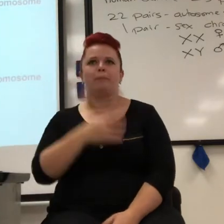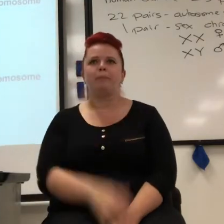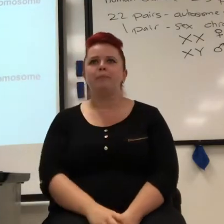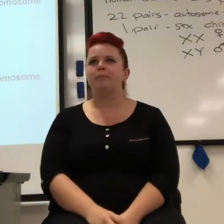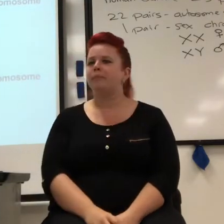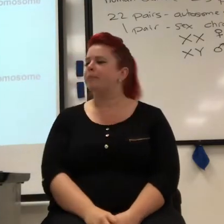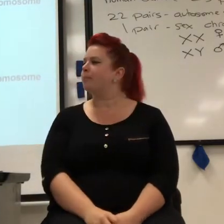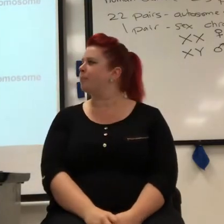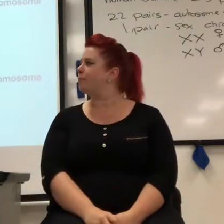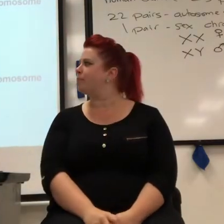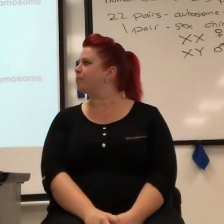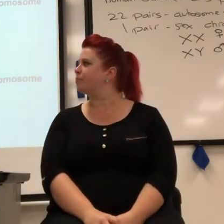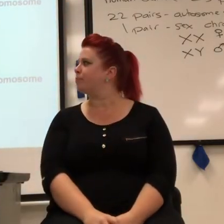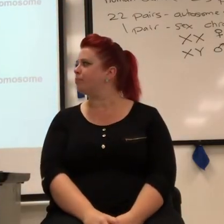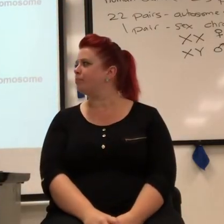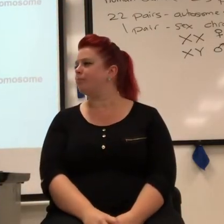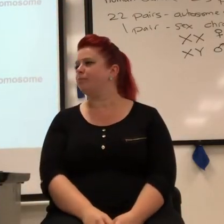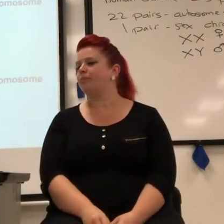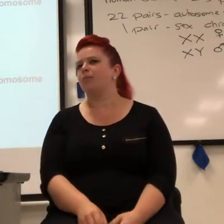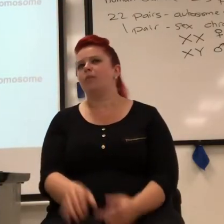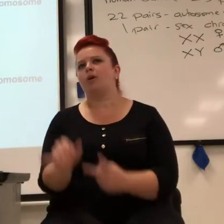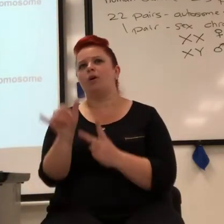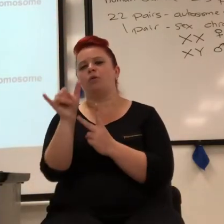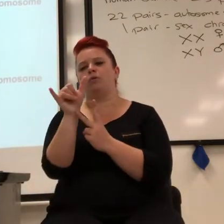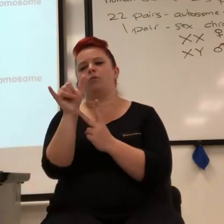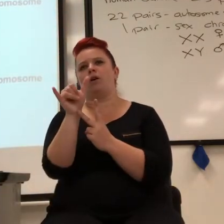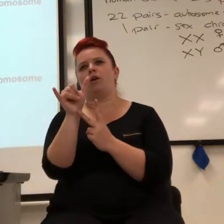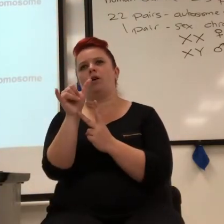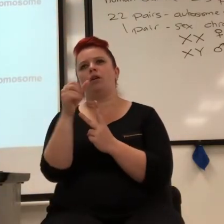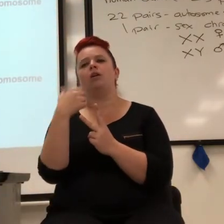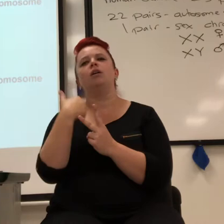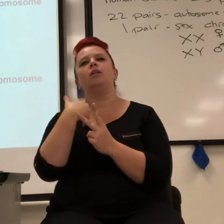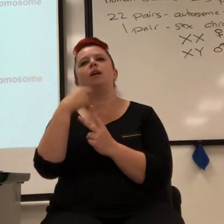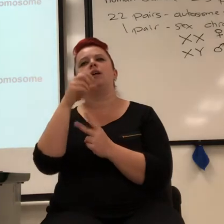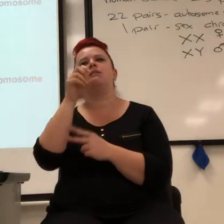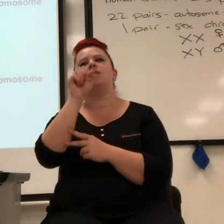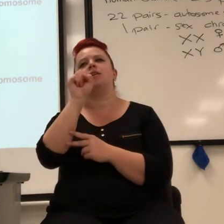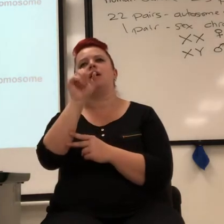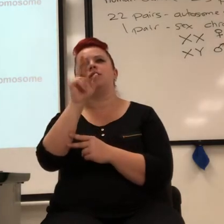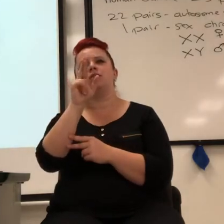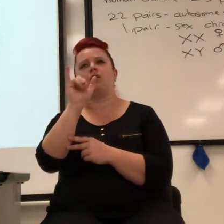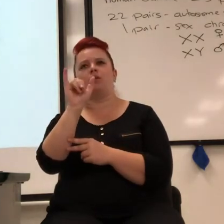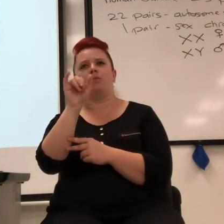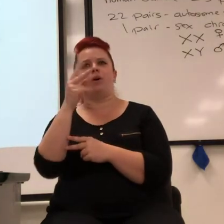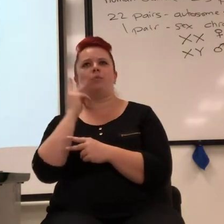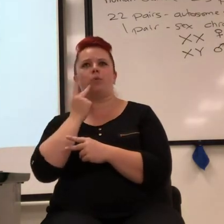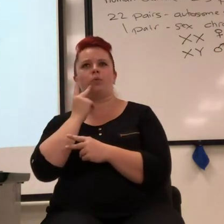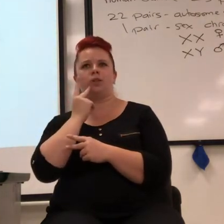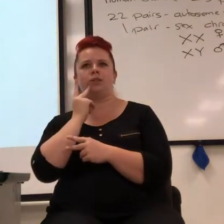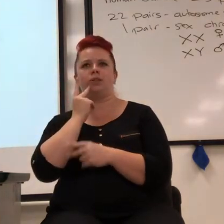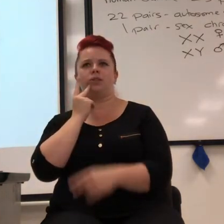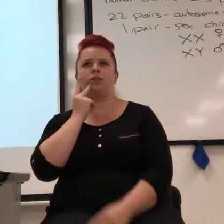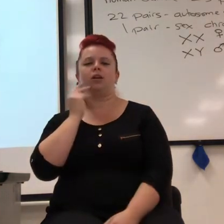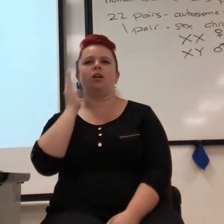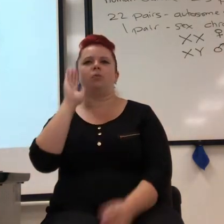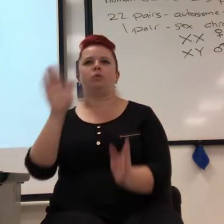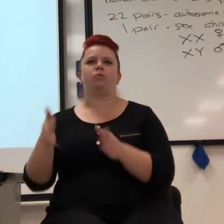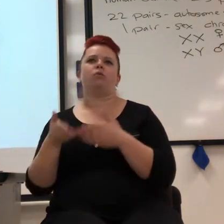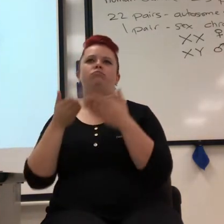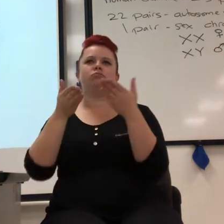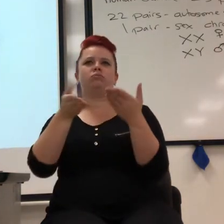male pathway. The Y chromosome, you can learn it has the SRY protein, and it confers the